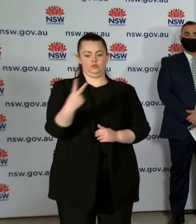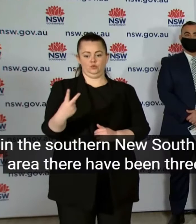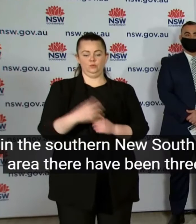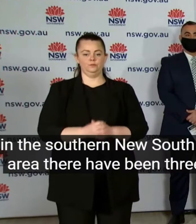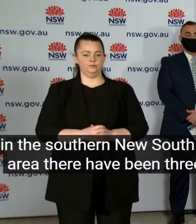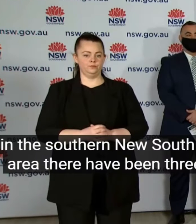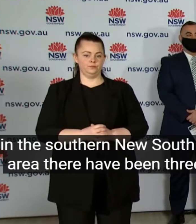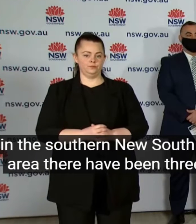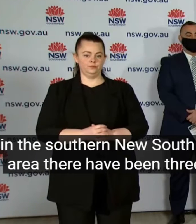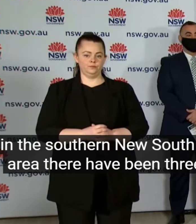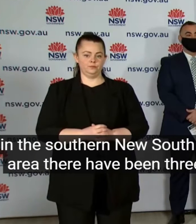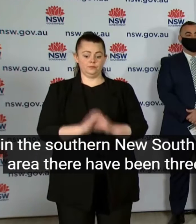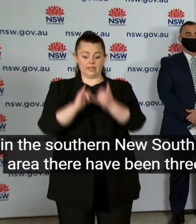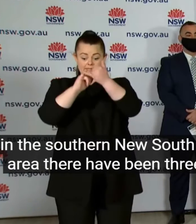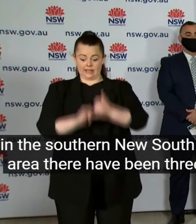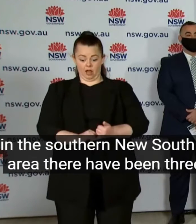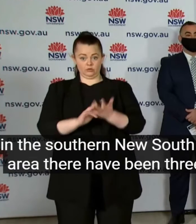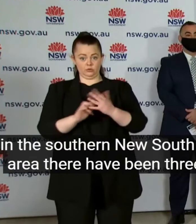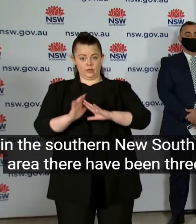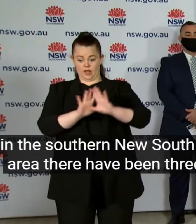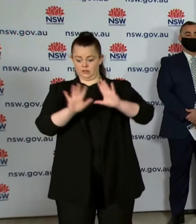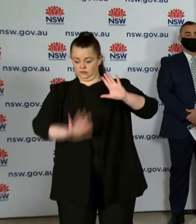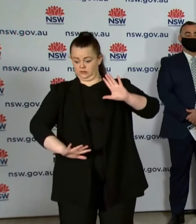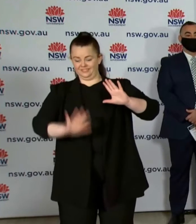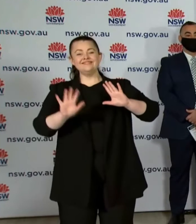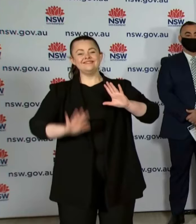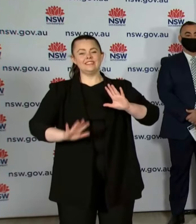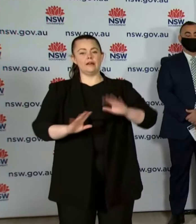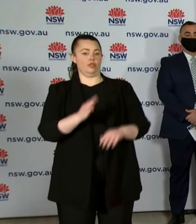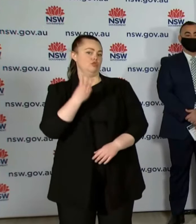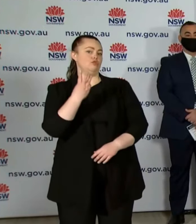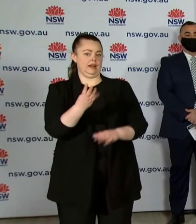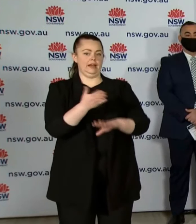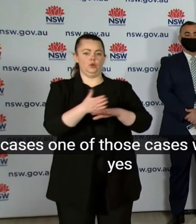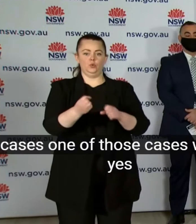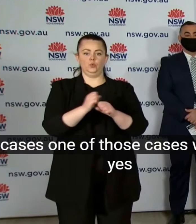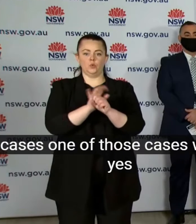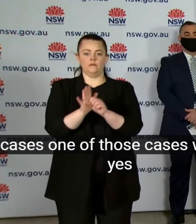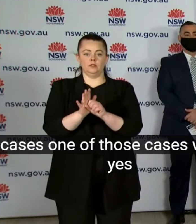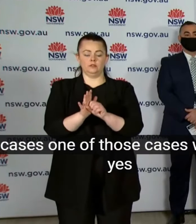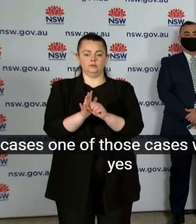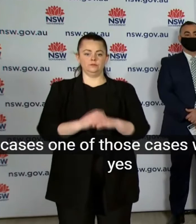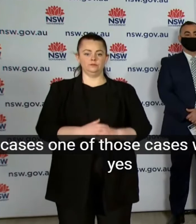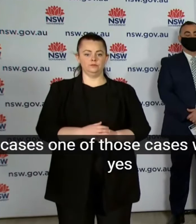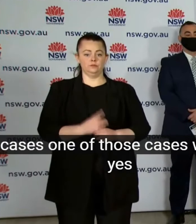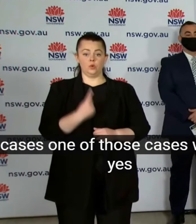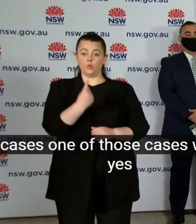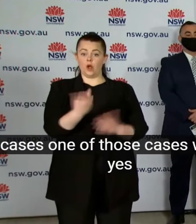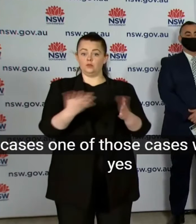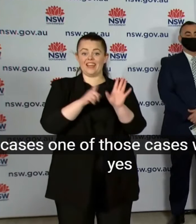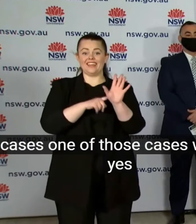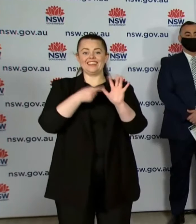In the southern New South Wales area, there have been 3 new cases. One of those cases was in